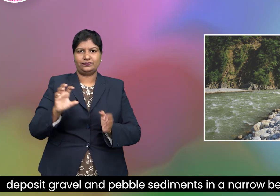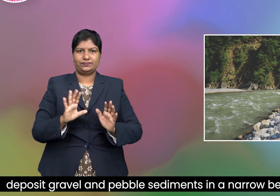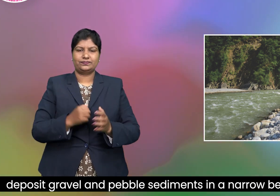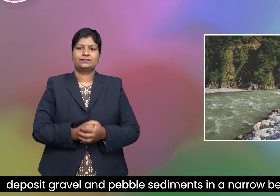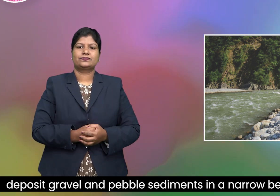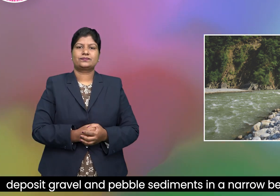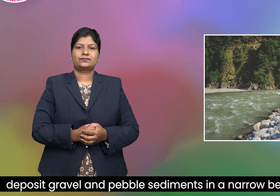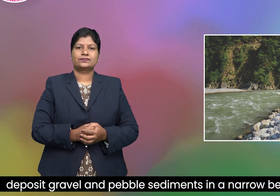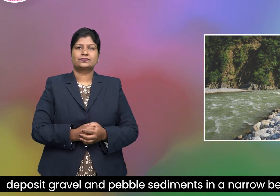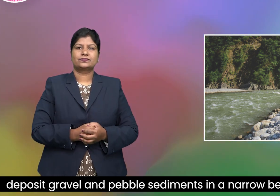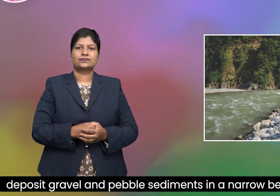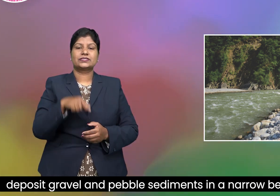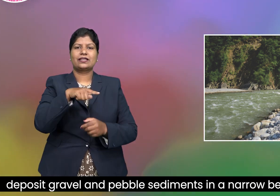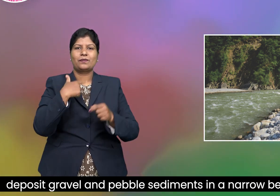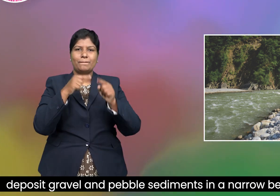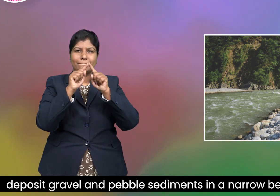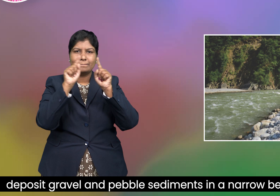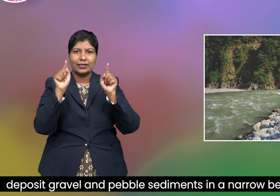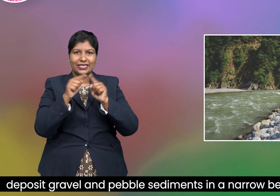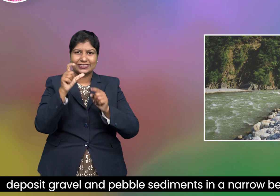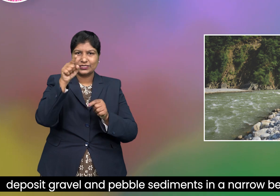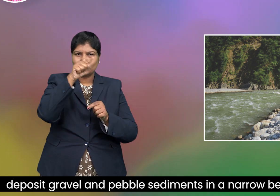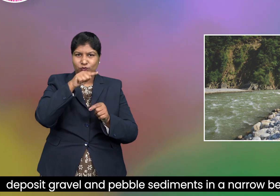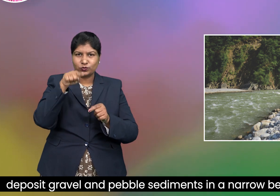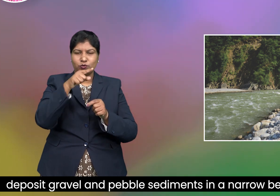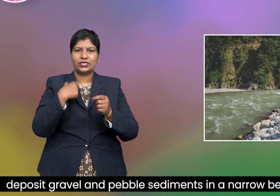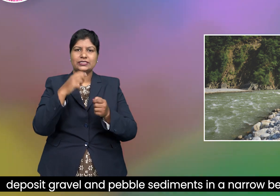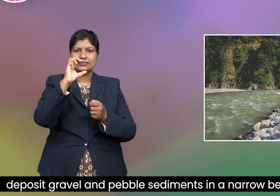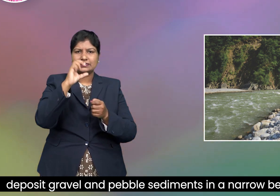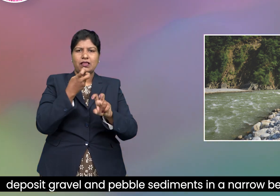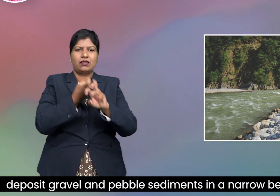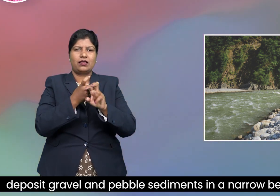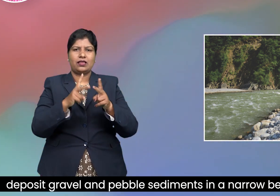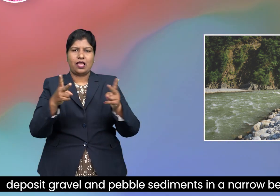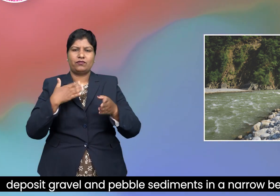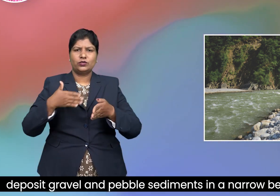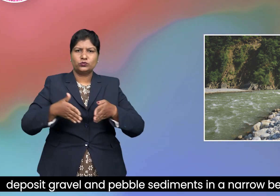and feble sediments in the narrow belt